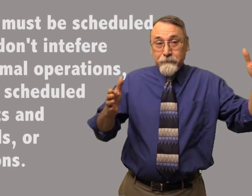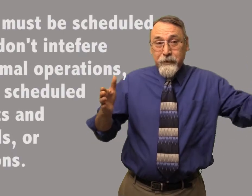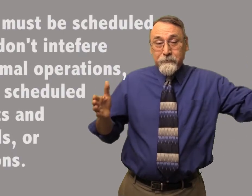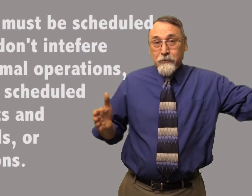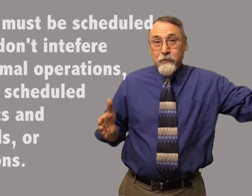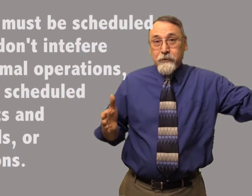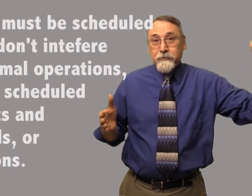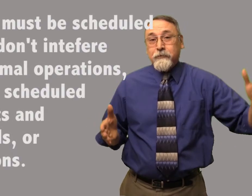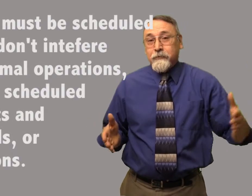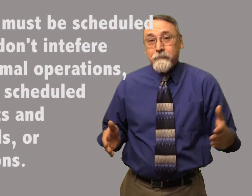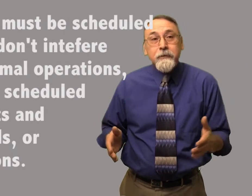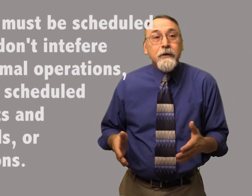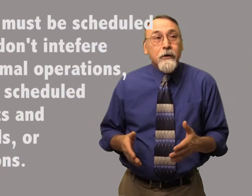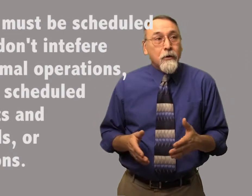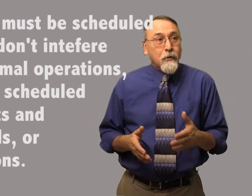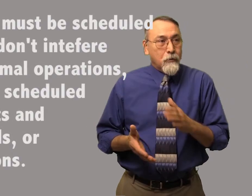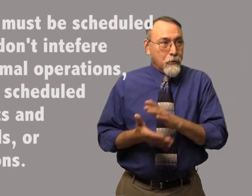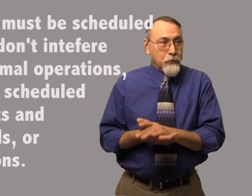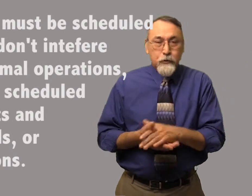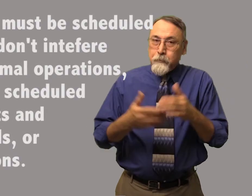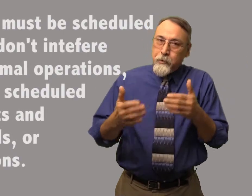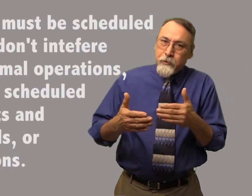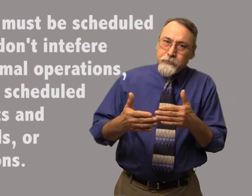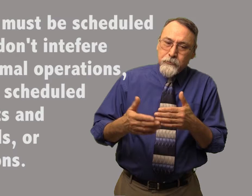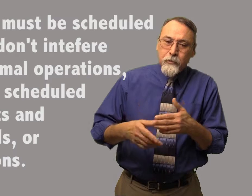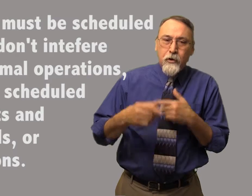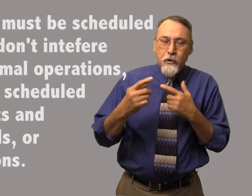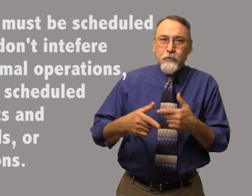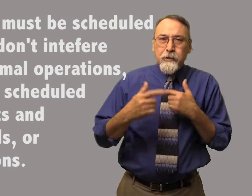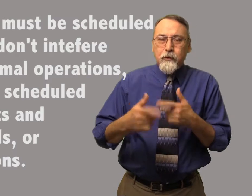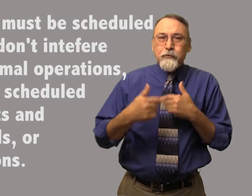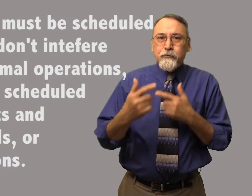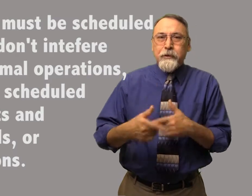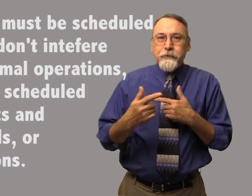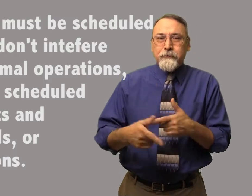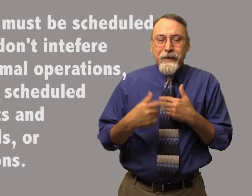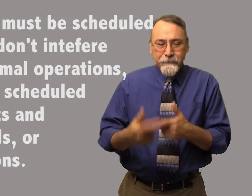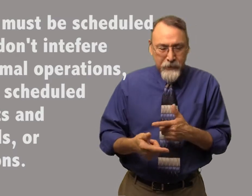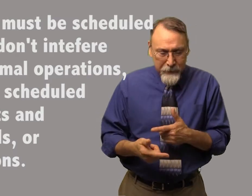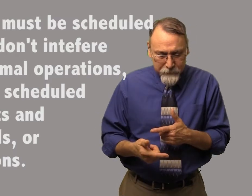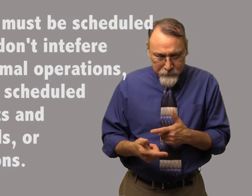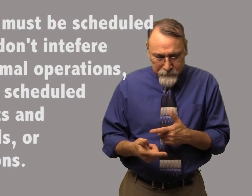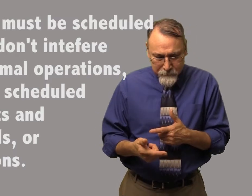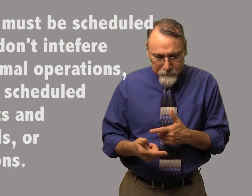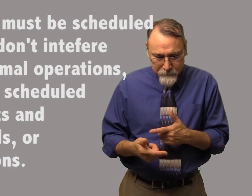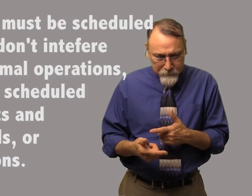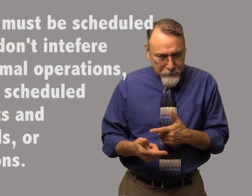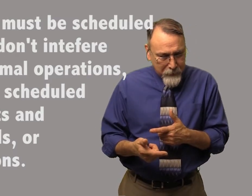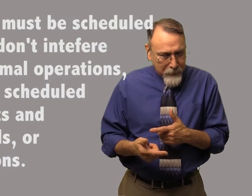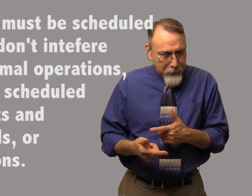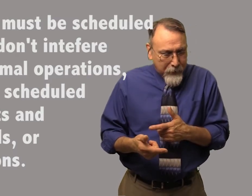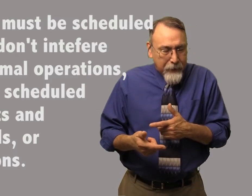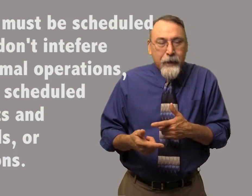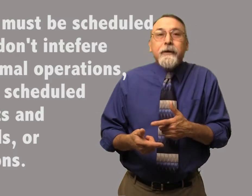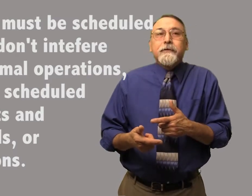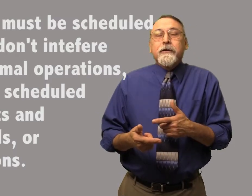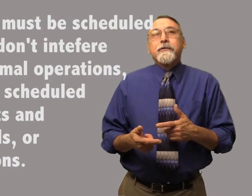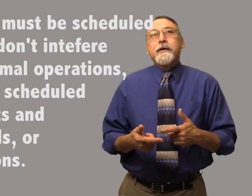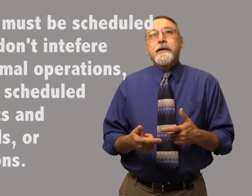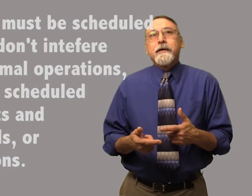you have a large system, or do you do partial, only those records that have changed? And the other thing